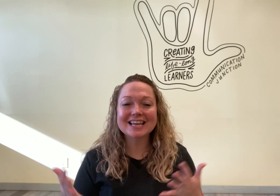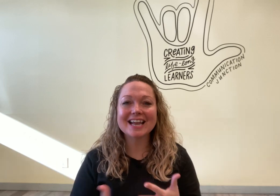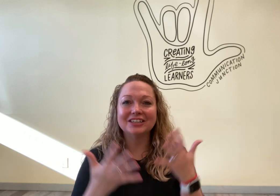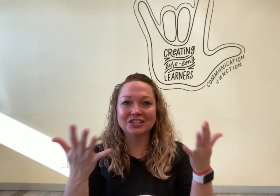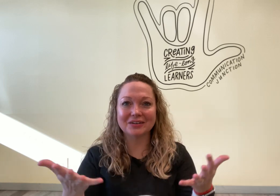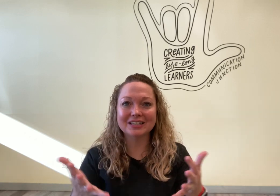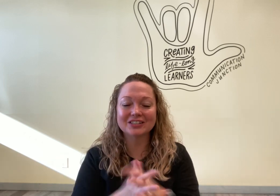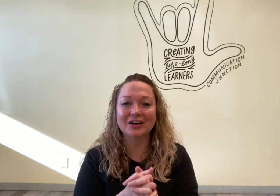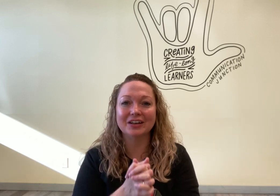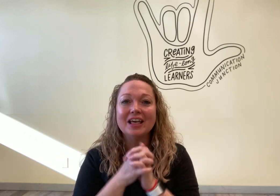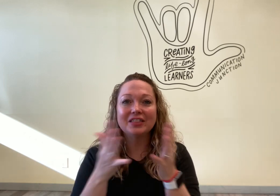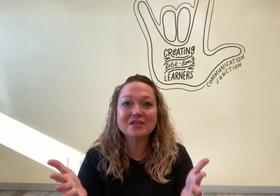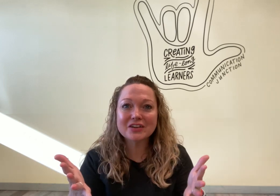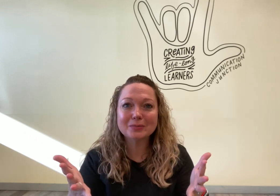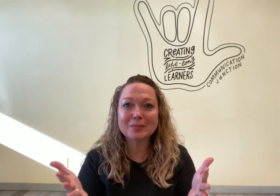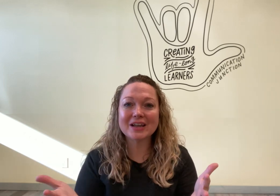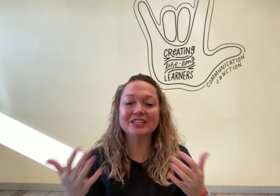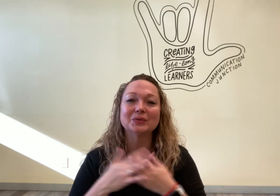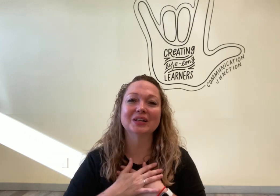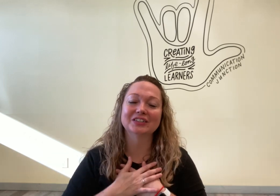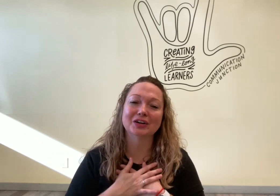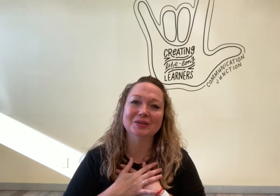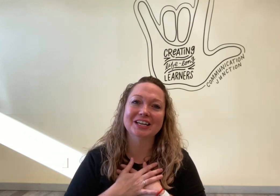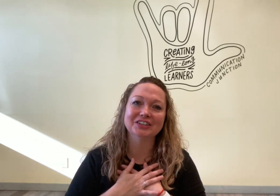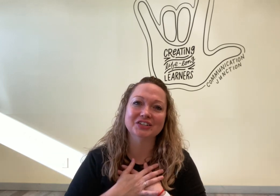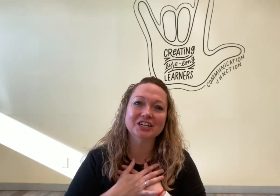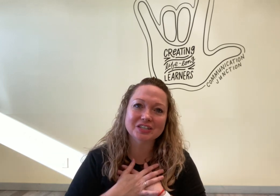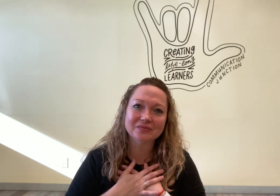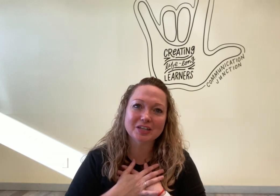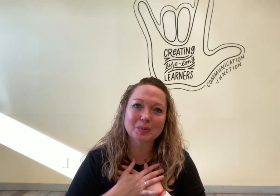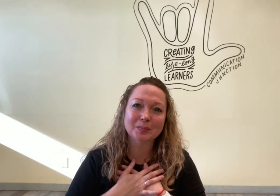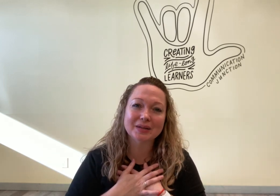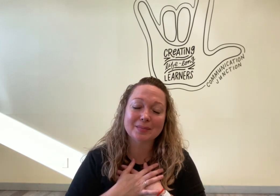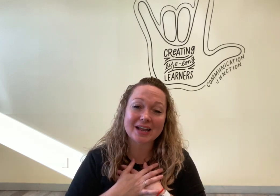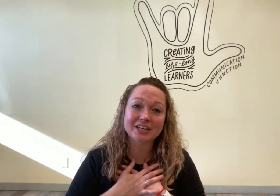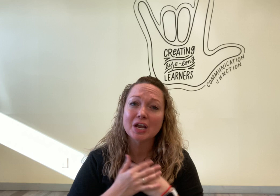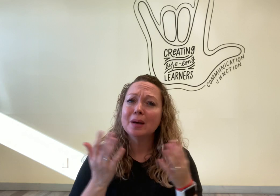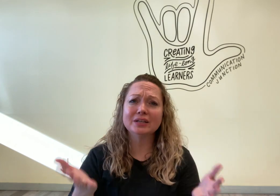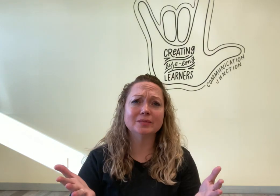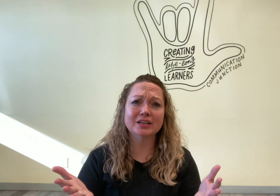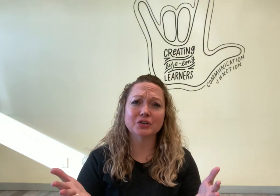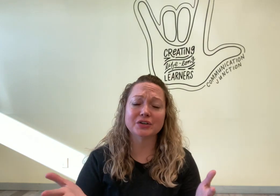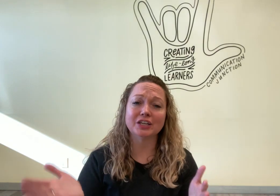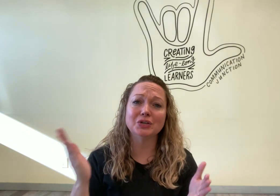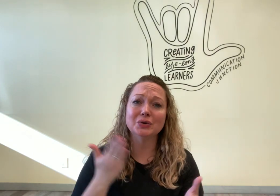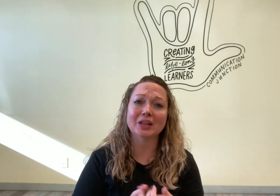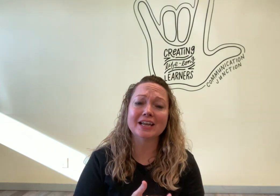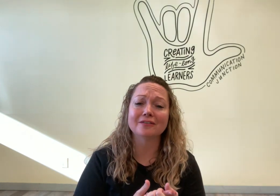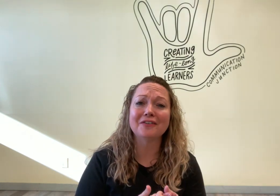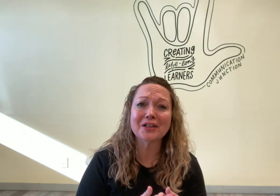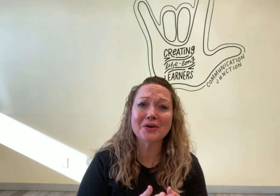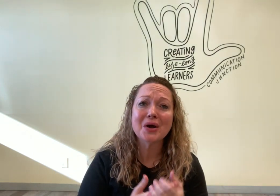and sharing this on their Facebook page as well as our Communication Junction Facebook page. Please make sure that you like and follow